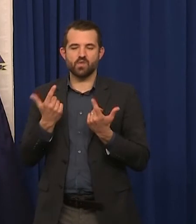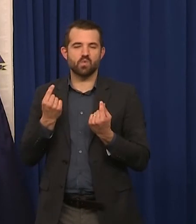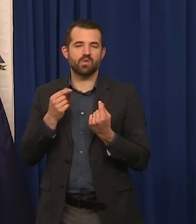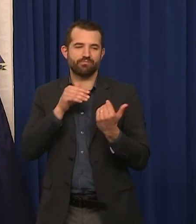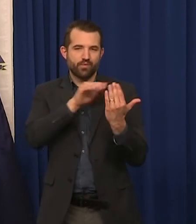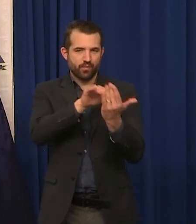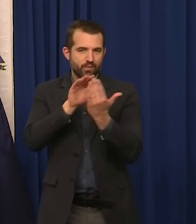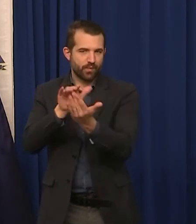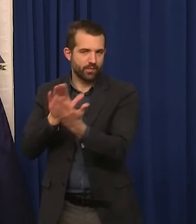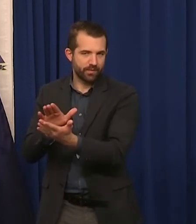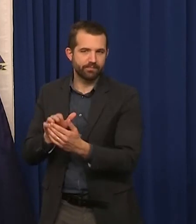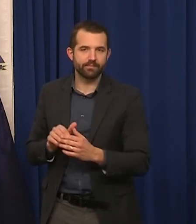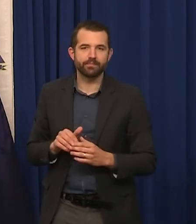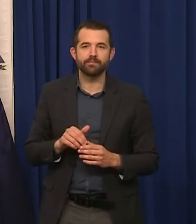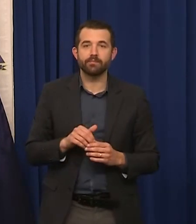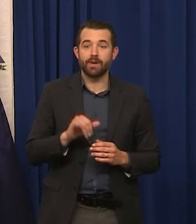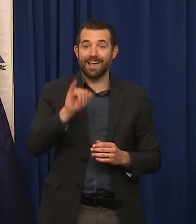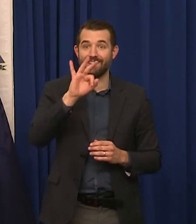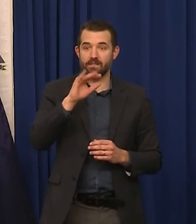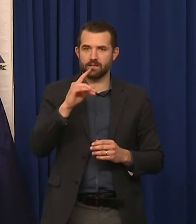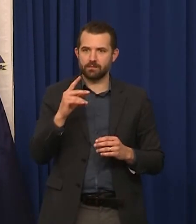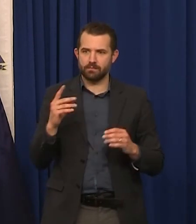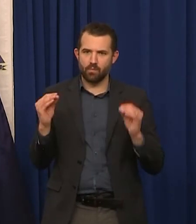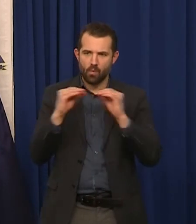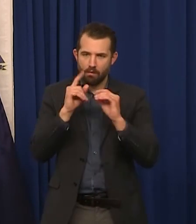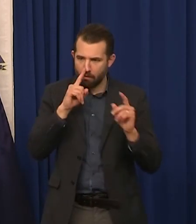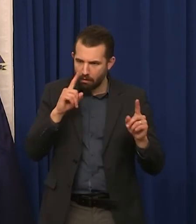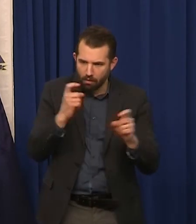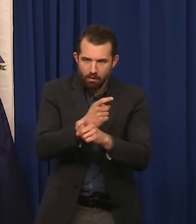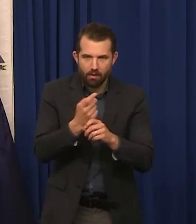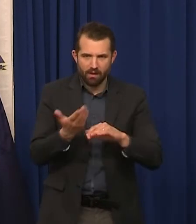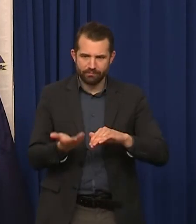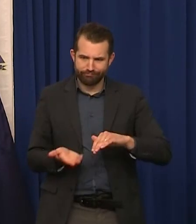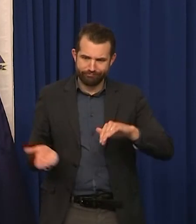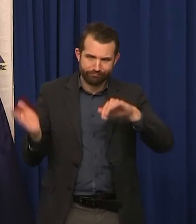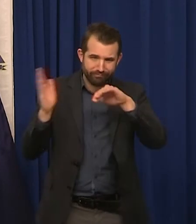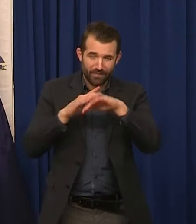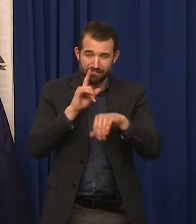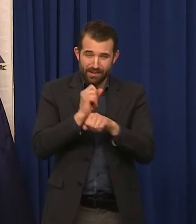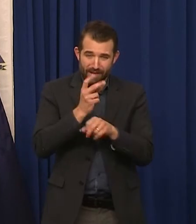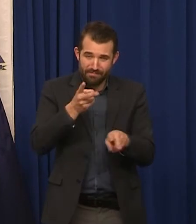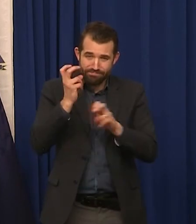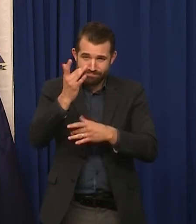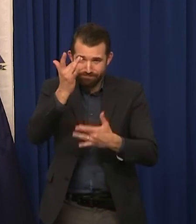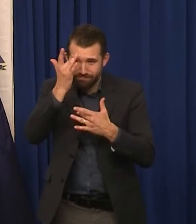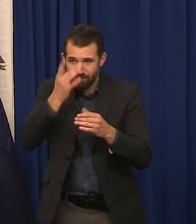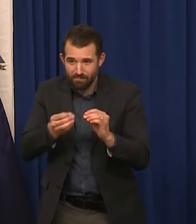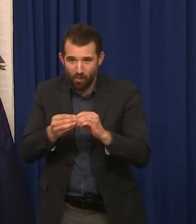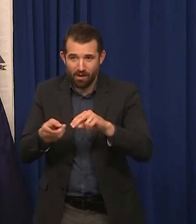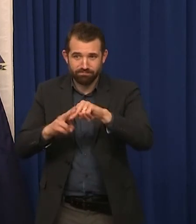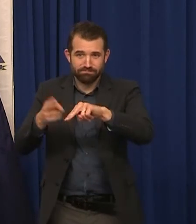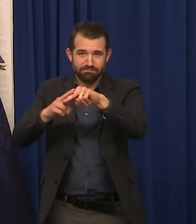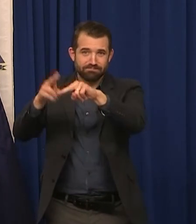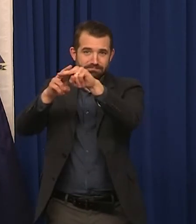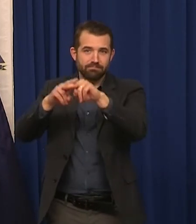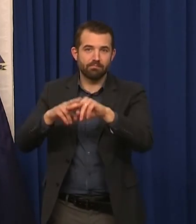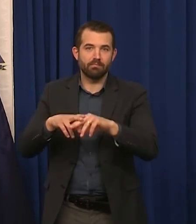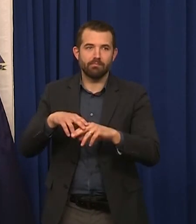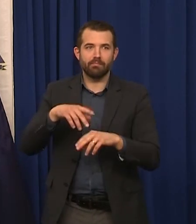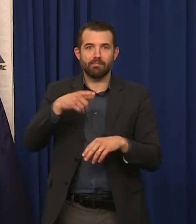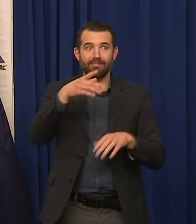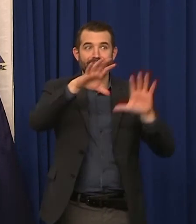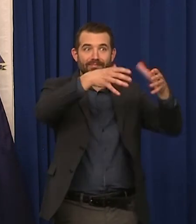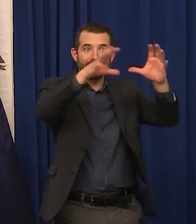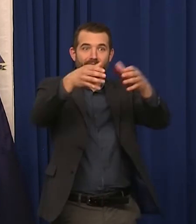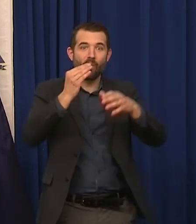increases, or if we get more and more cases in congregate care settings, where the nature of the investigation is very